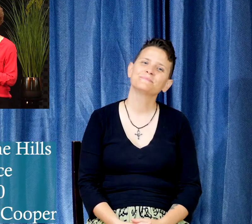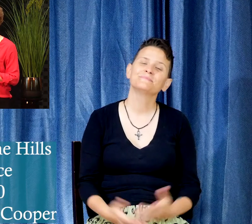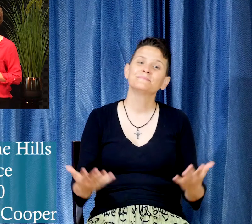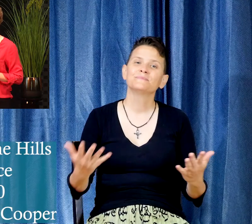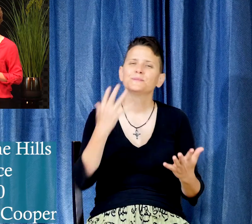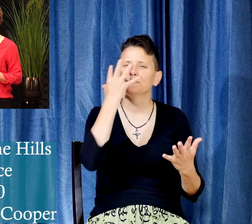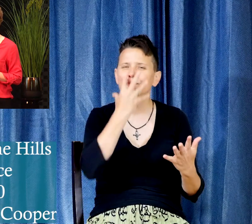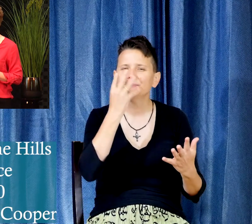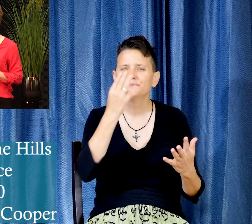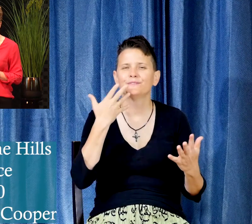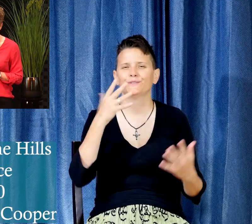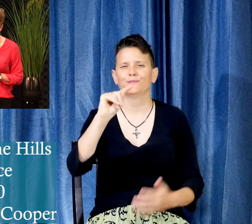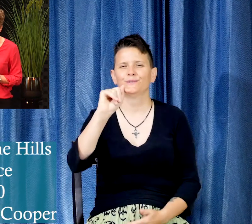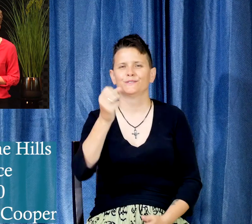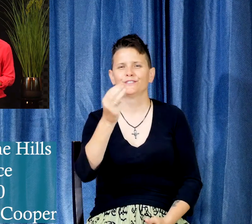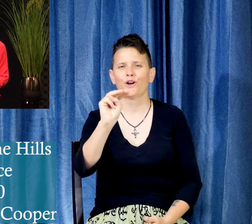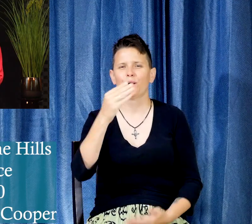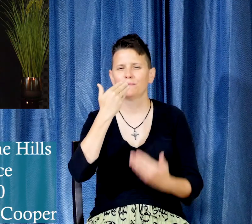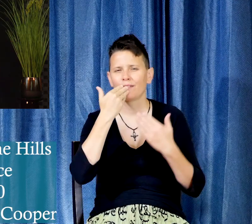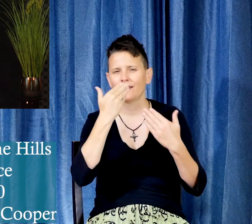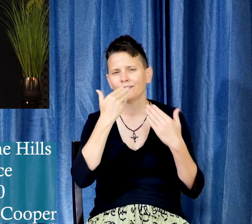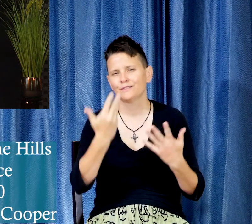Beautiful. Thank you, Tom. So beautiful.